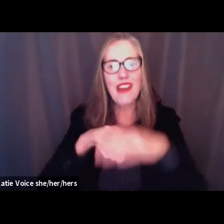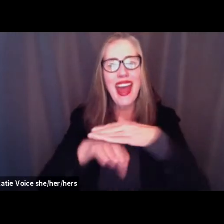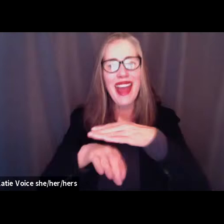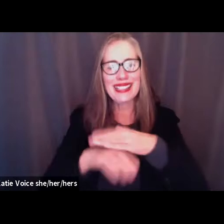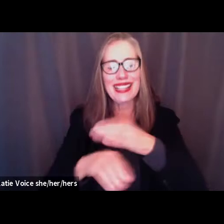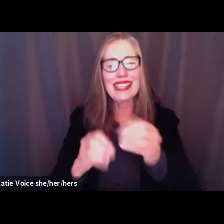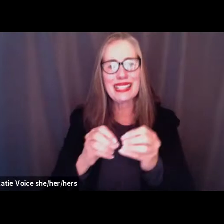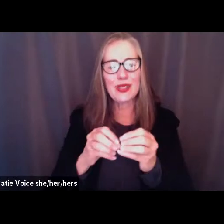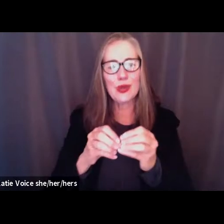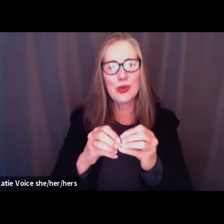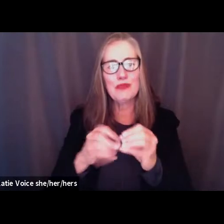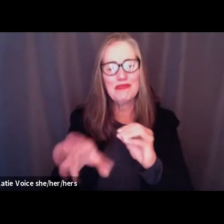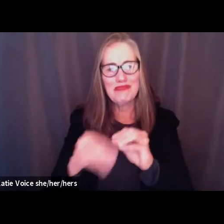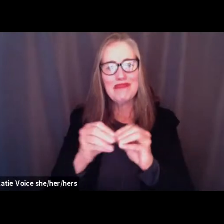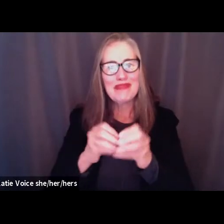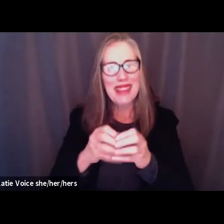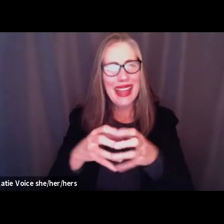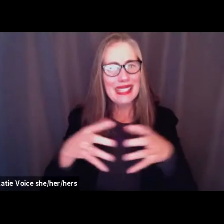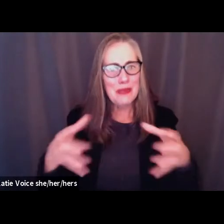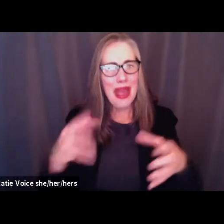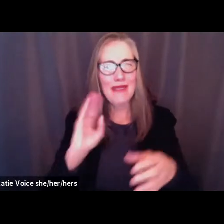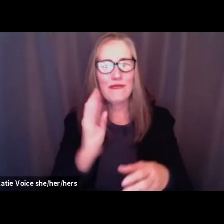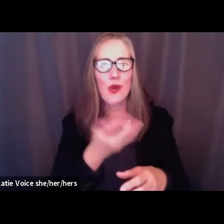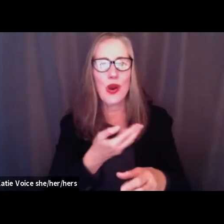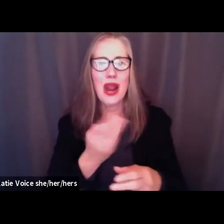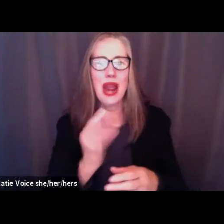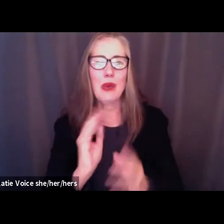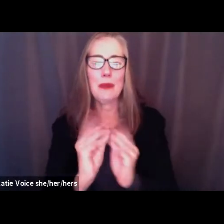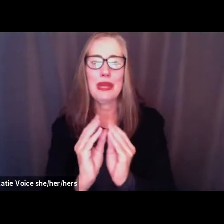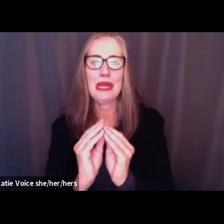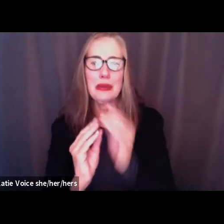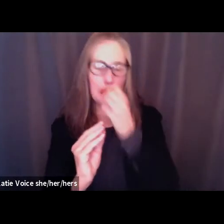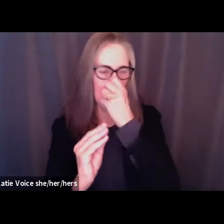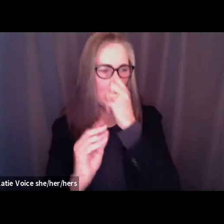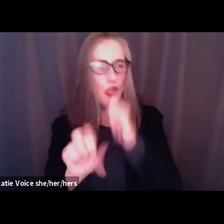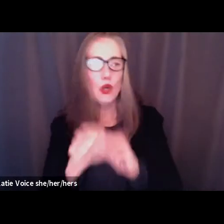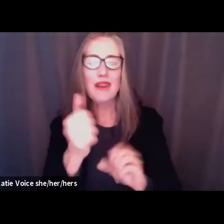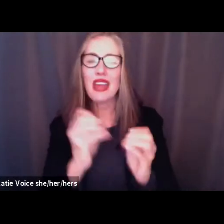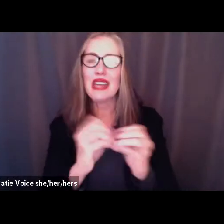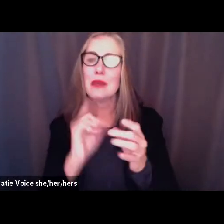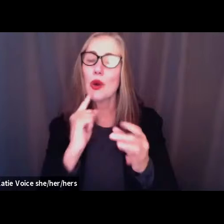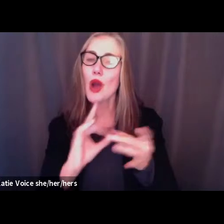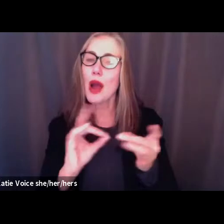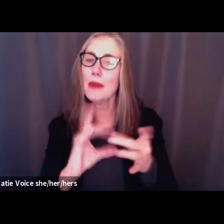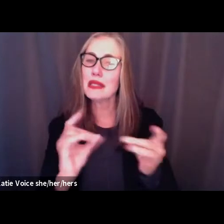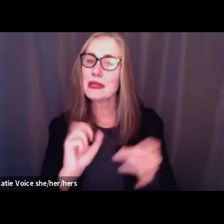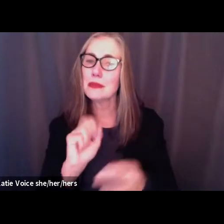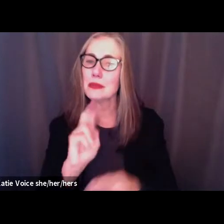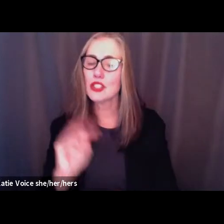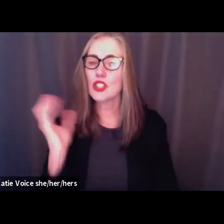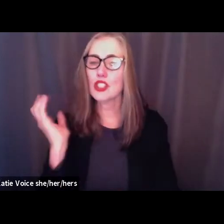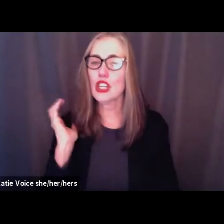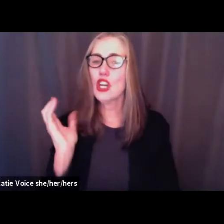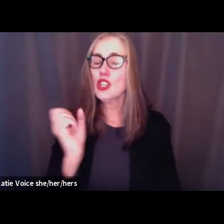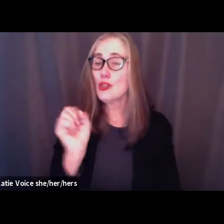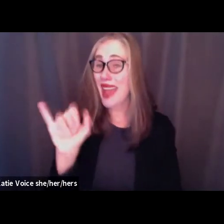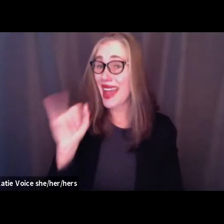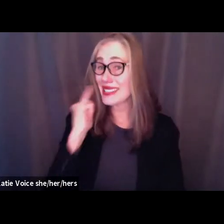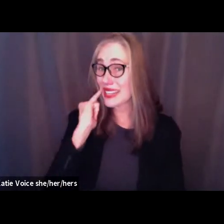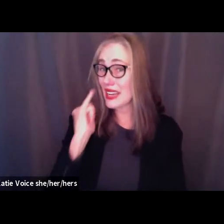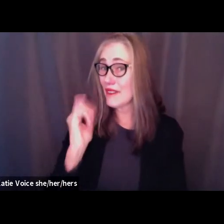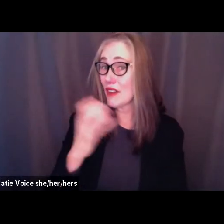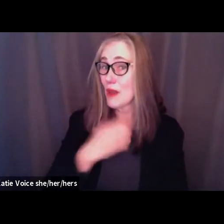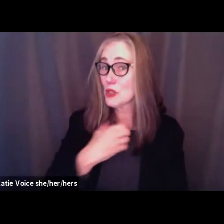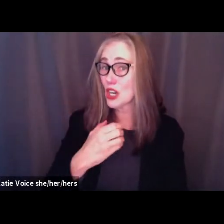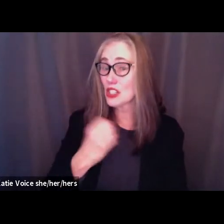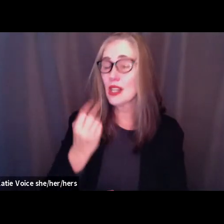you have additional comments? No, I think where we were at was you asked if there was an objection. There were clearly hands that came